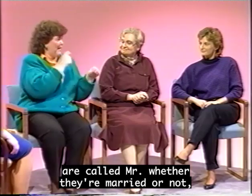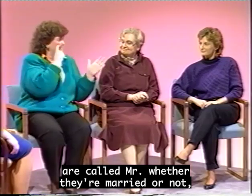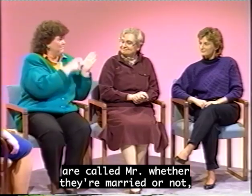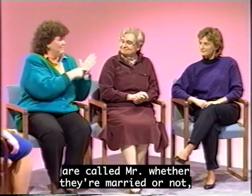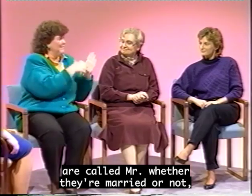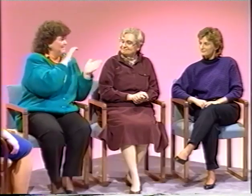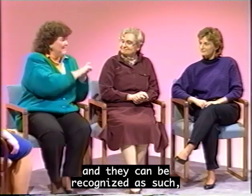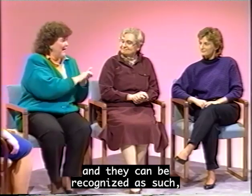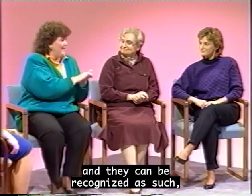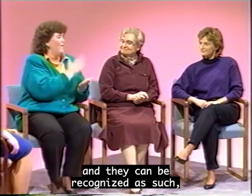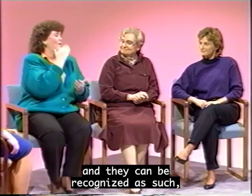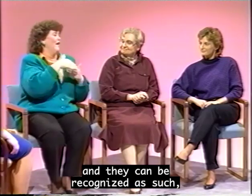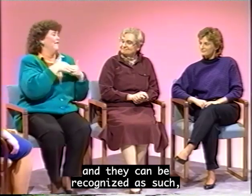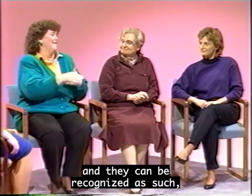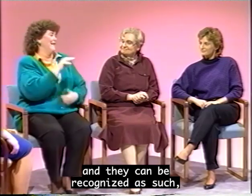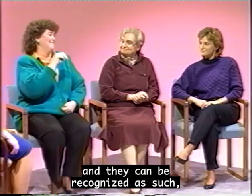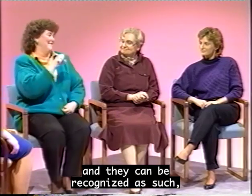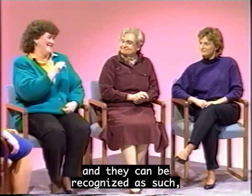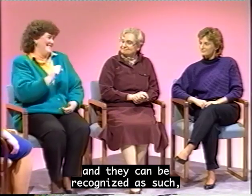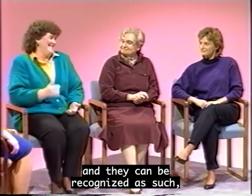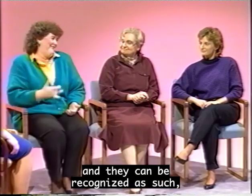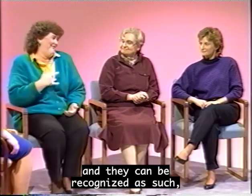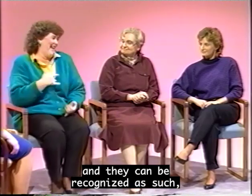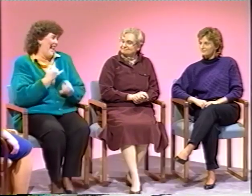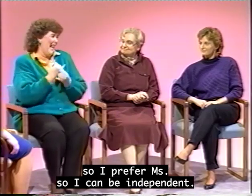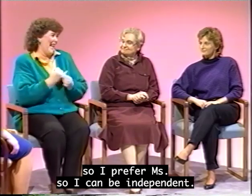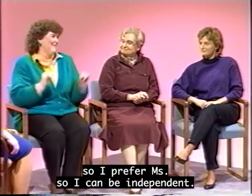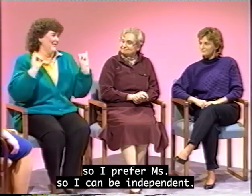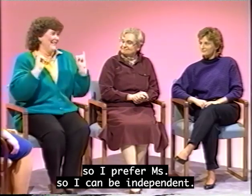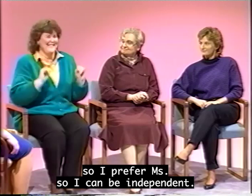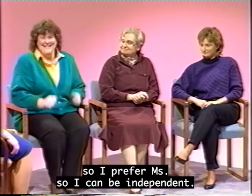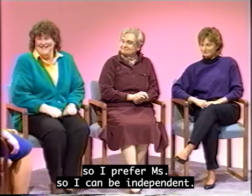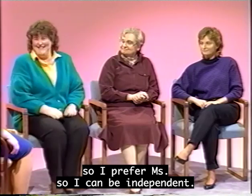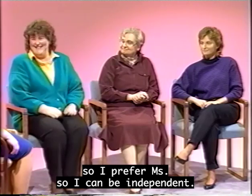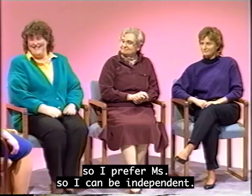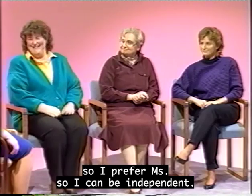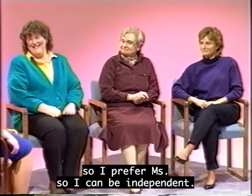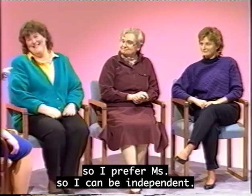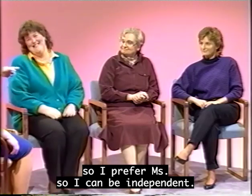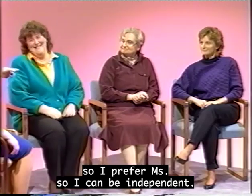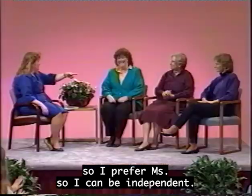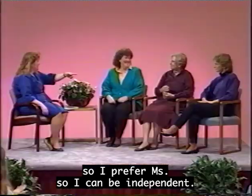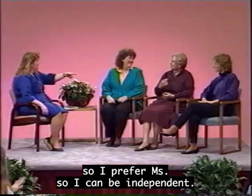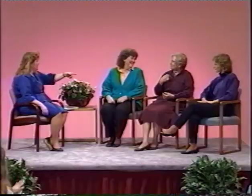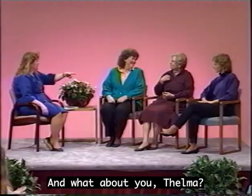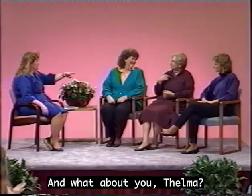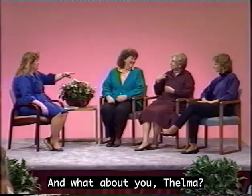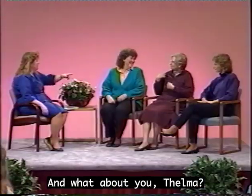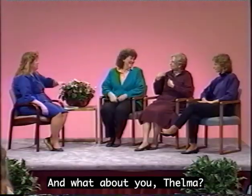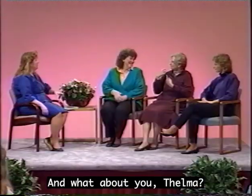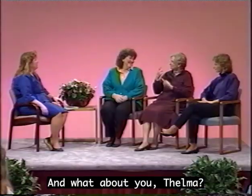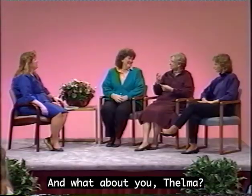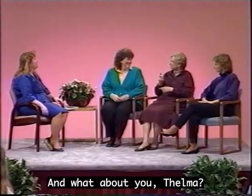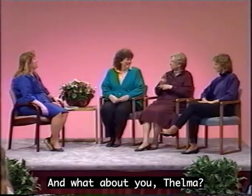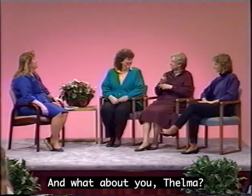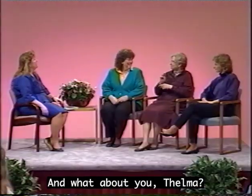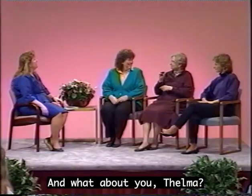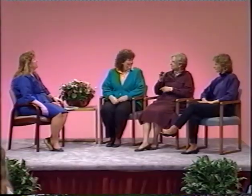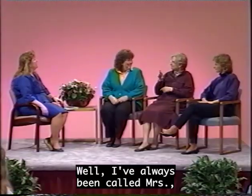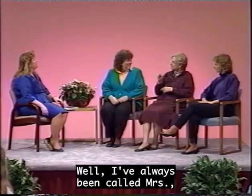not. And they can be recognized as such. So I prefer Ms. so I can be independent. And what about you, Thelma? Well,